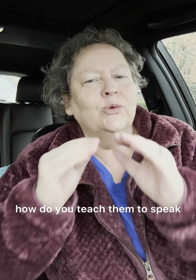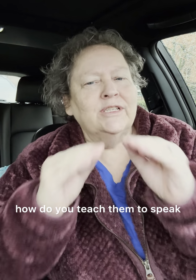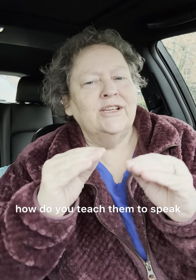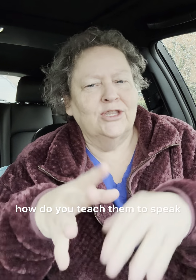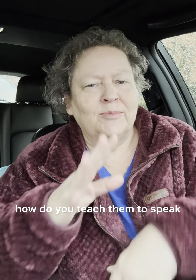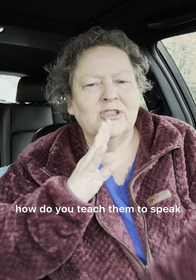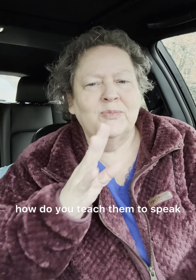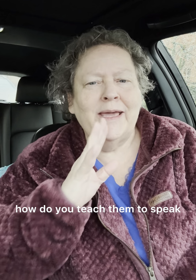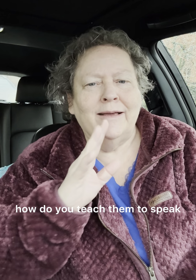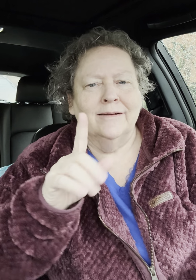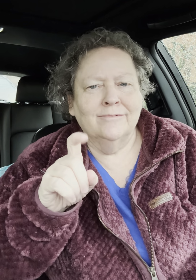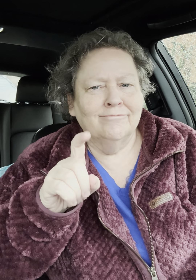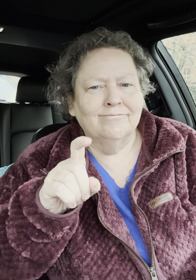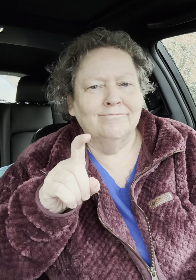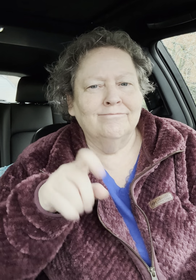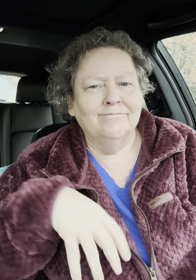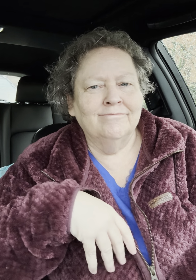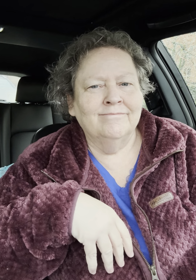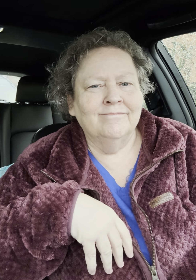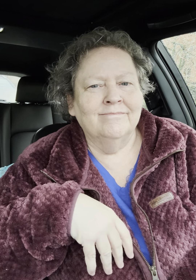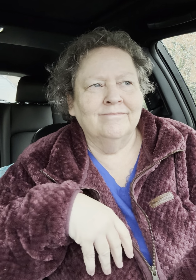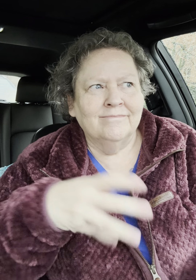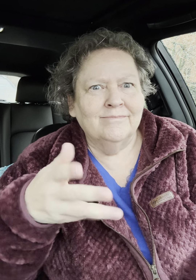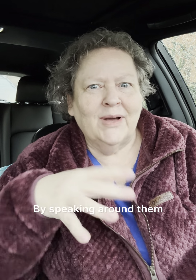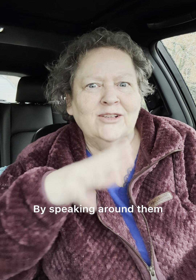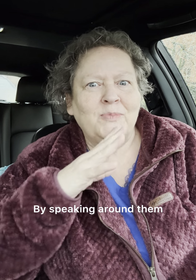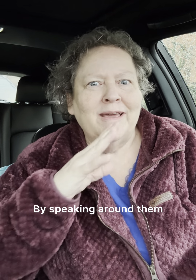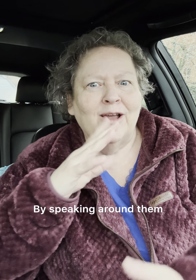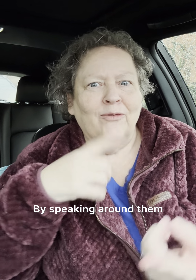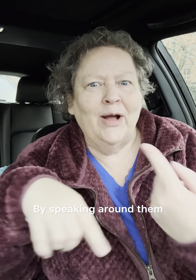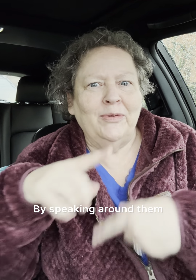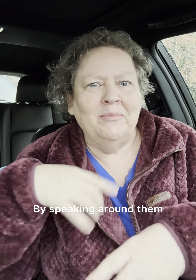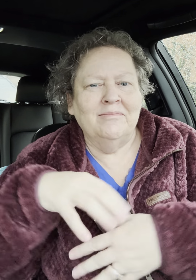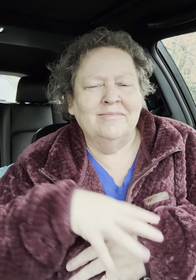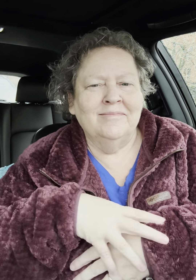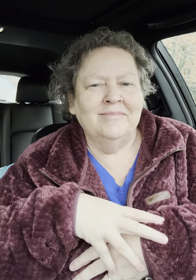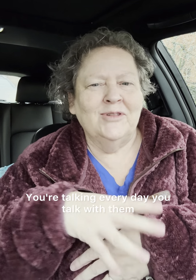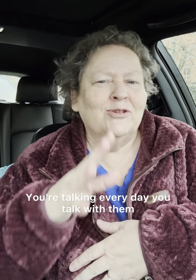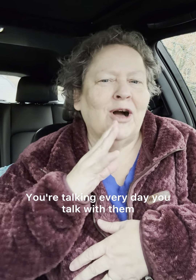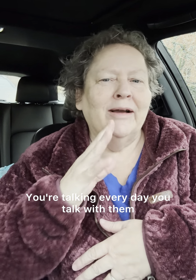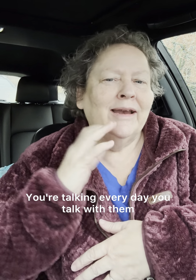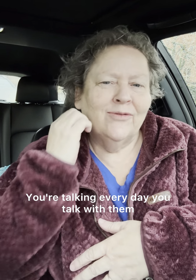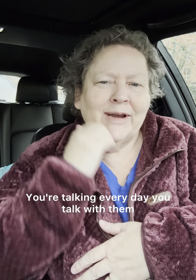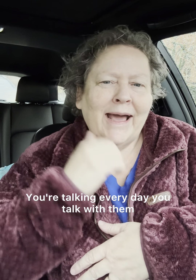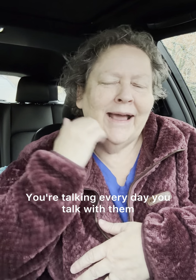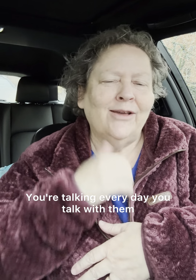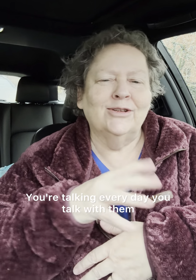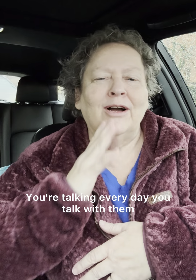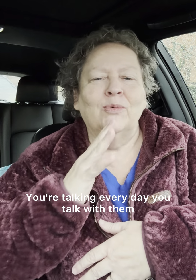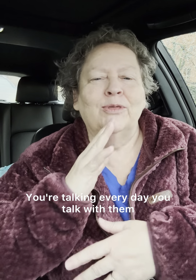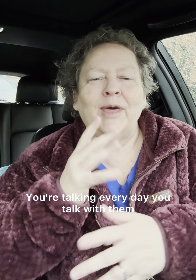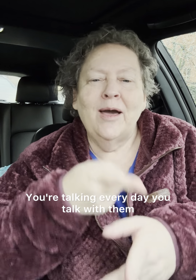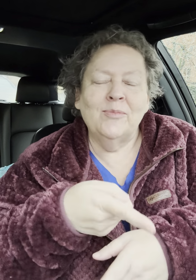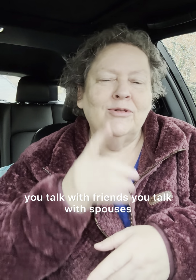teach them to speak? By speaking around them. You're talking every day. You talk with them. You talk